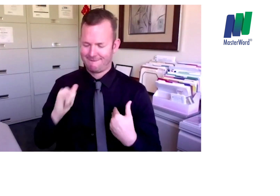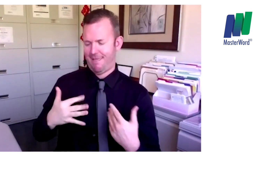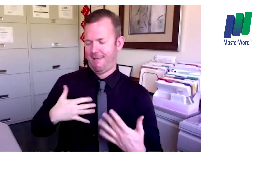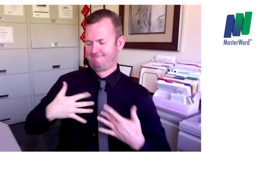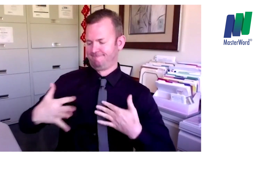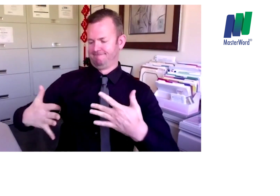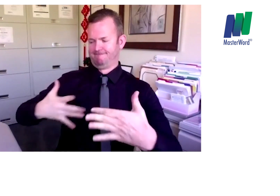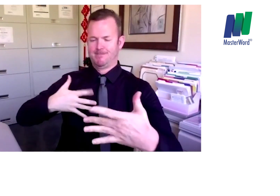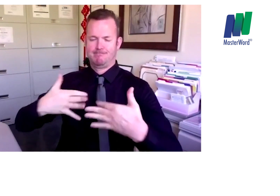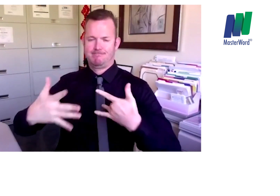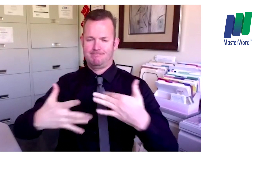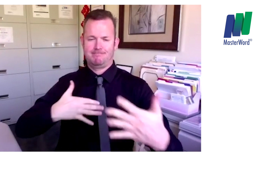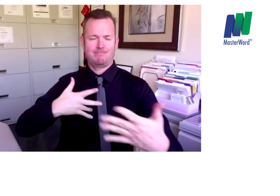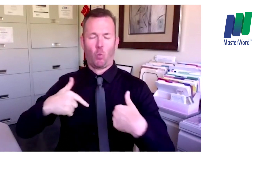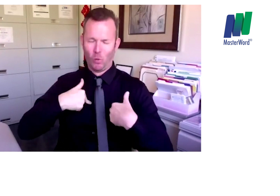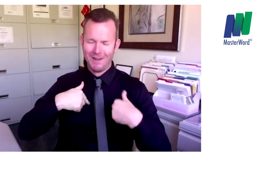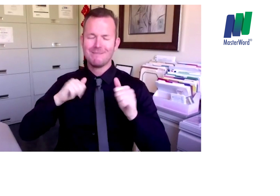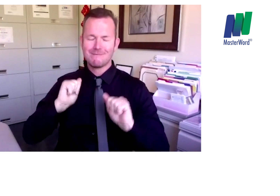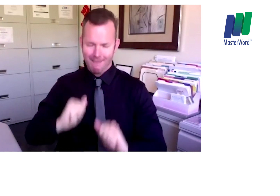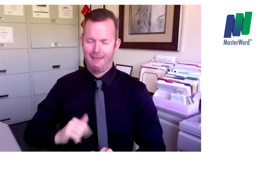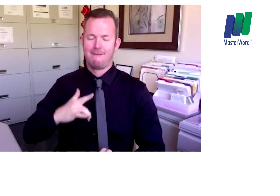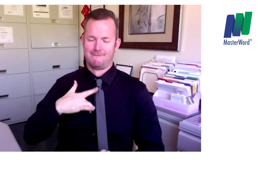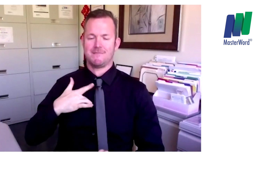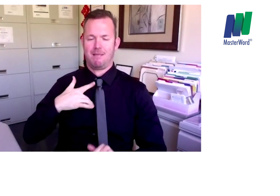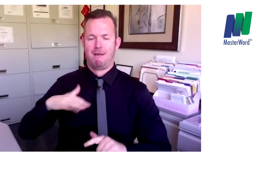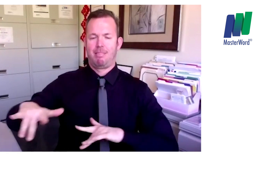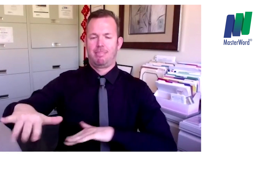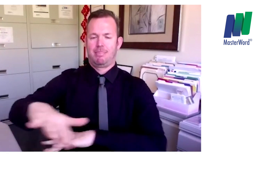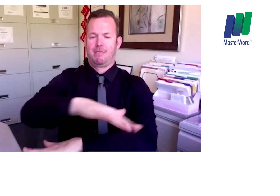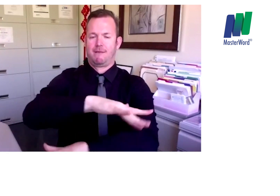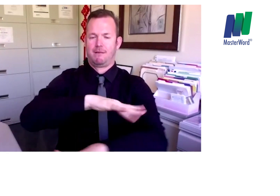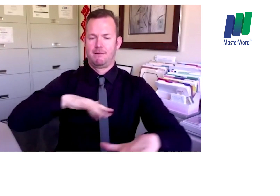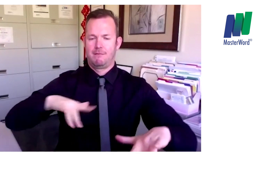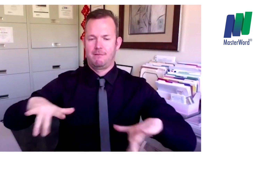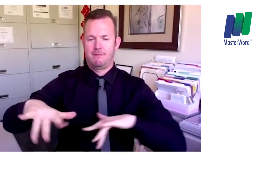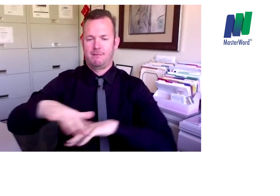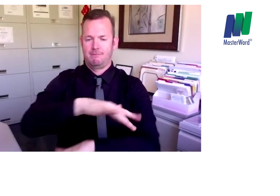an adapted cultural skill that we have in communicating through